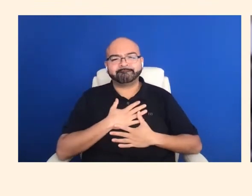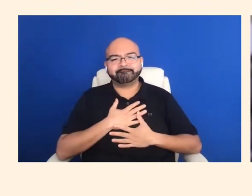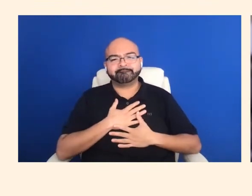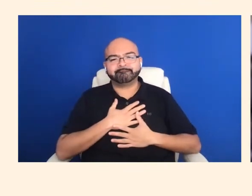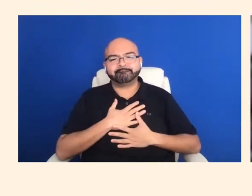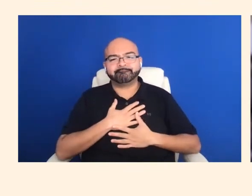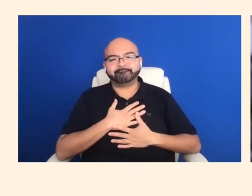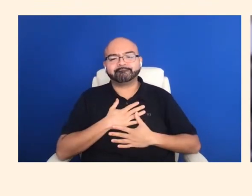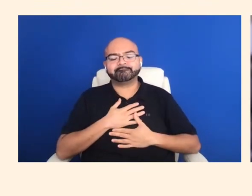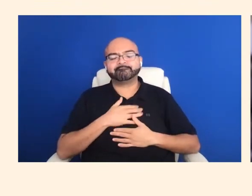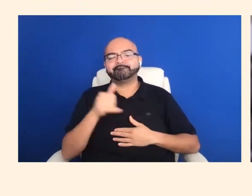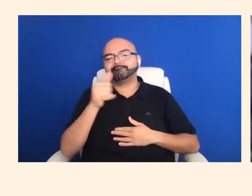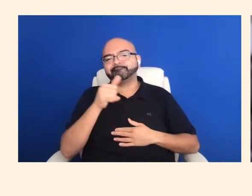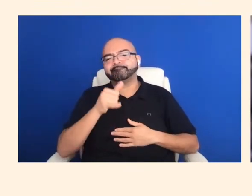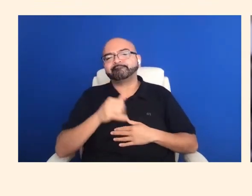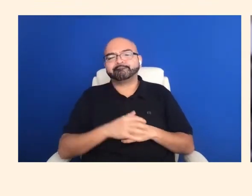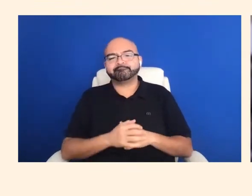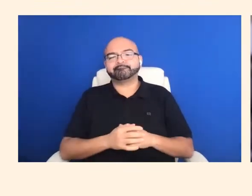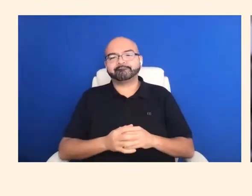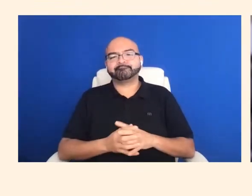It gets no better than that.